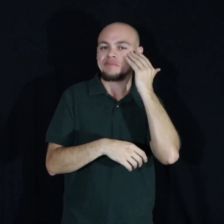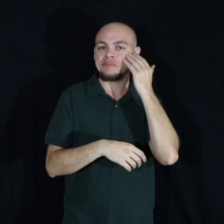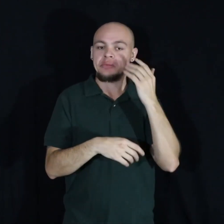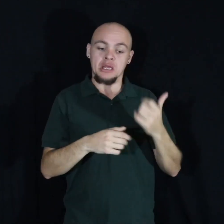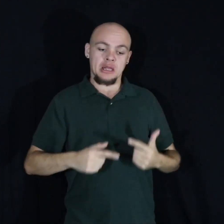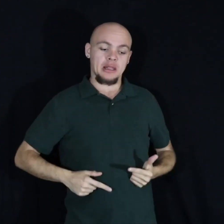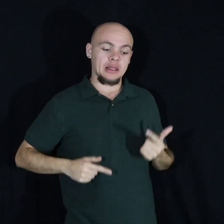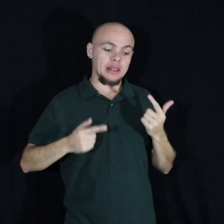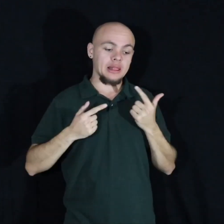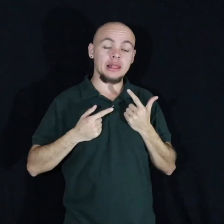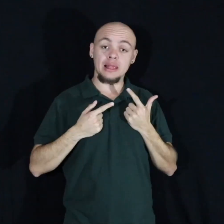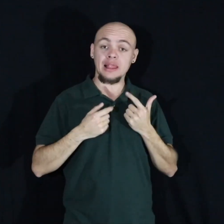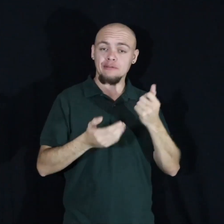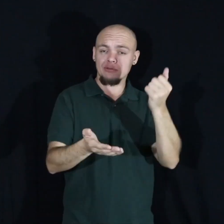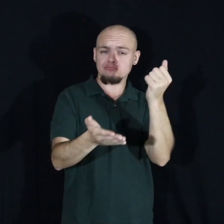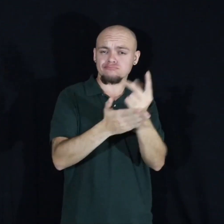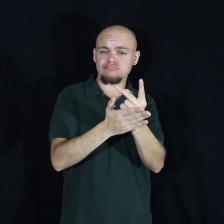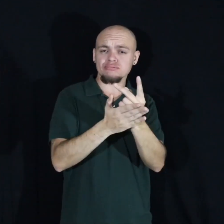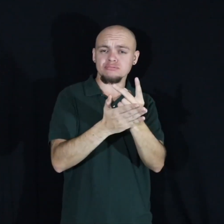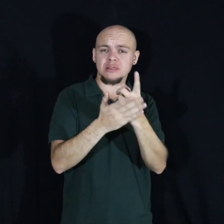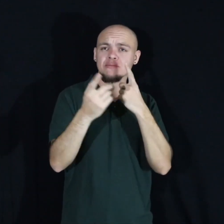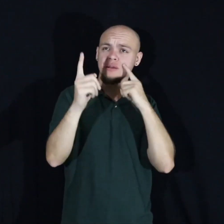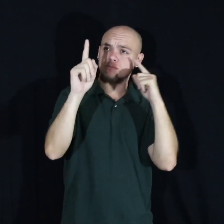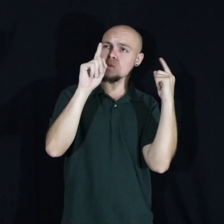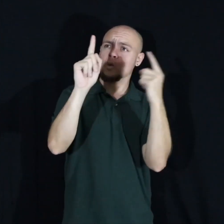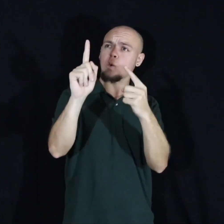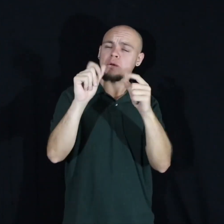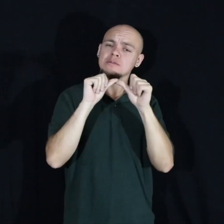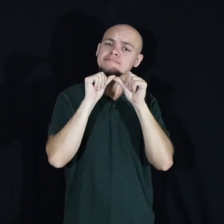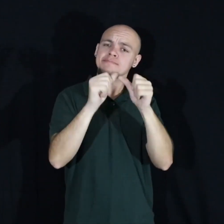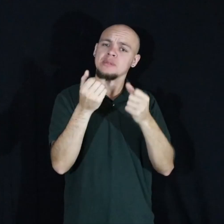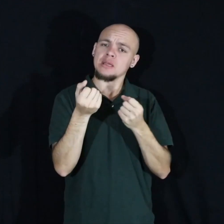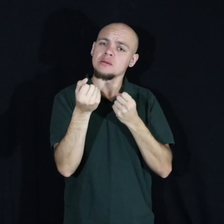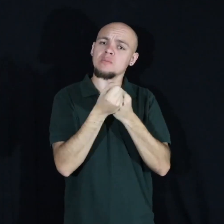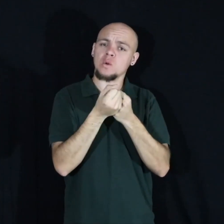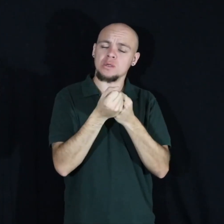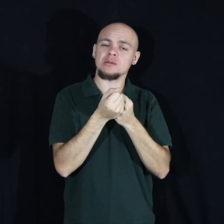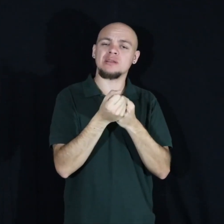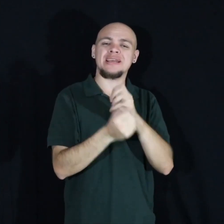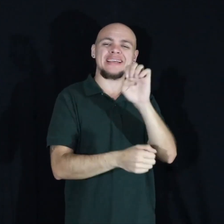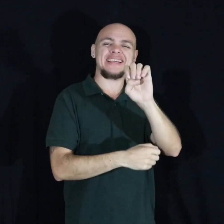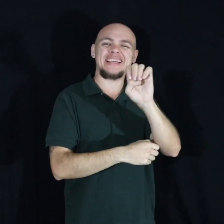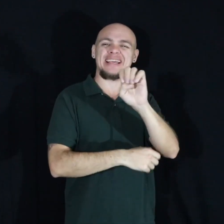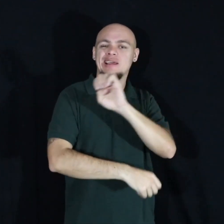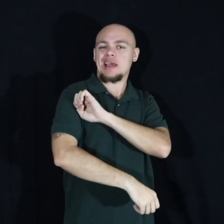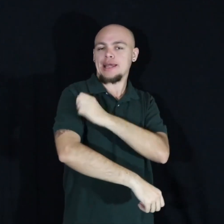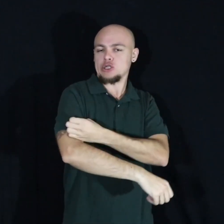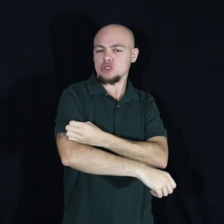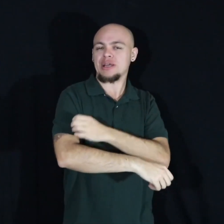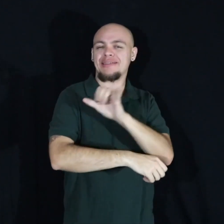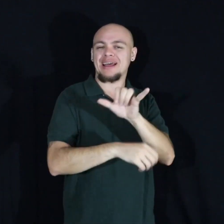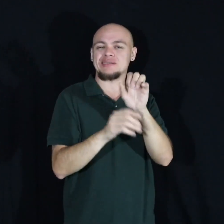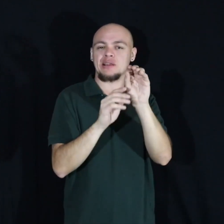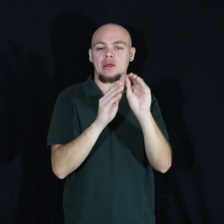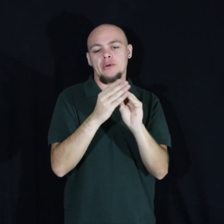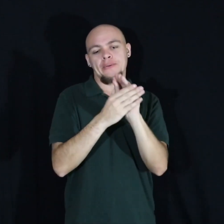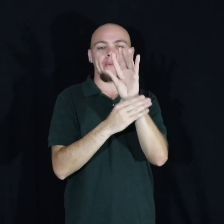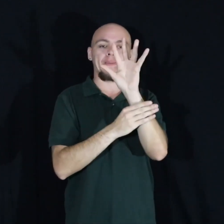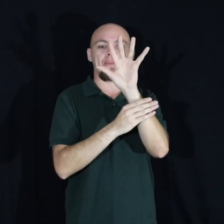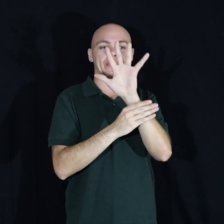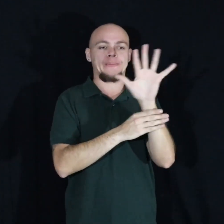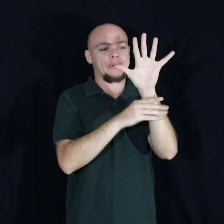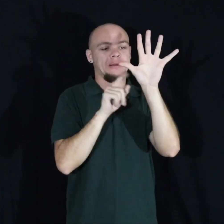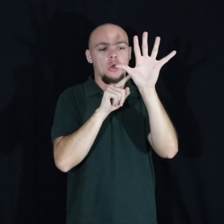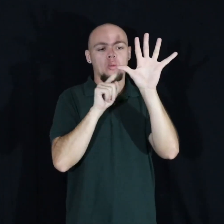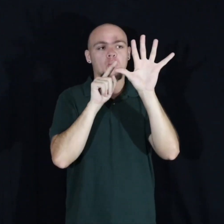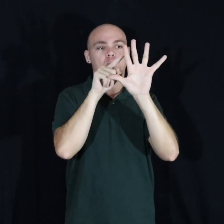and fruitful ventures that will help you to get ahead. E is energy, those are the branches. When you wisely invest that time and